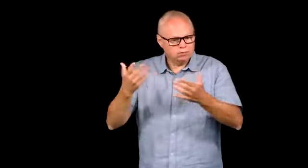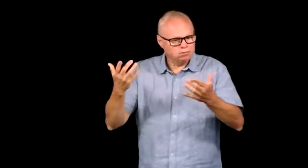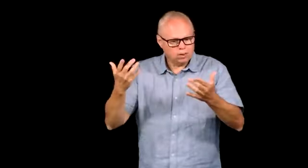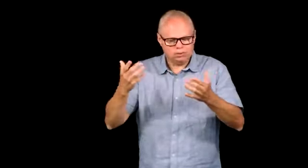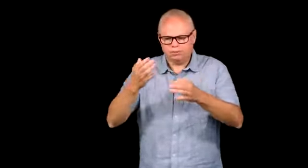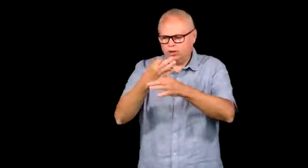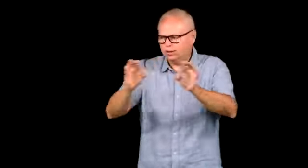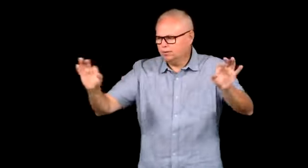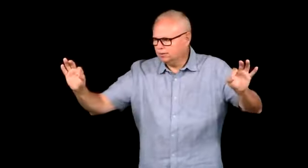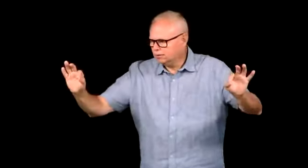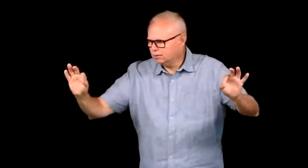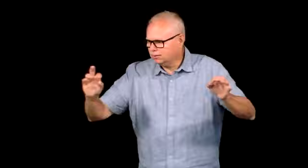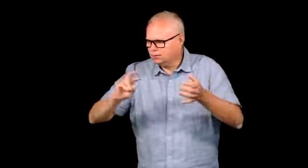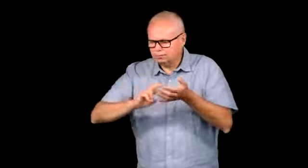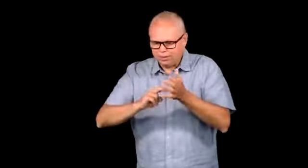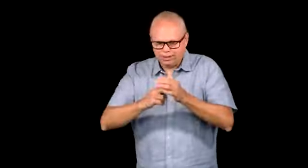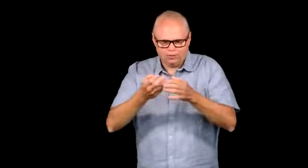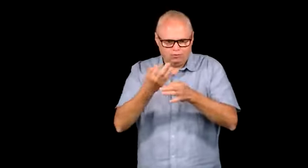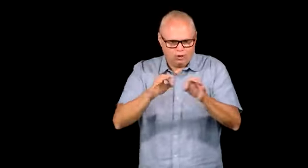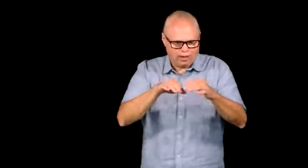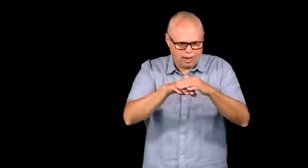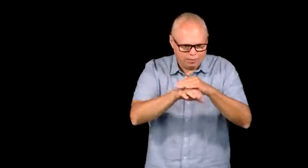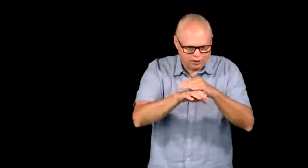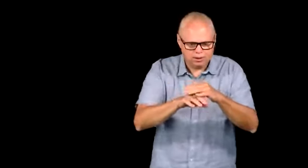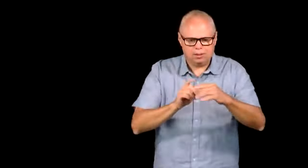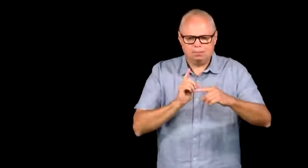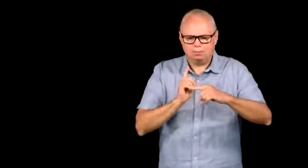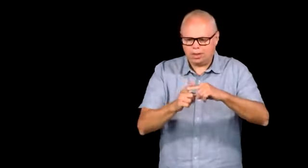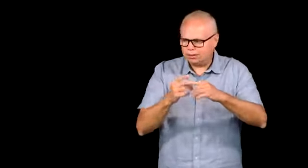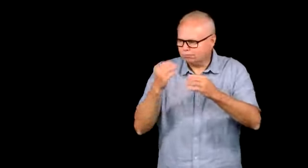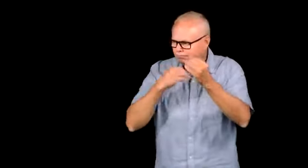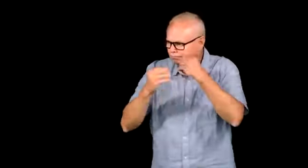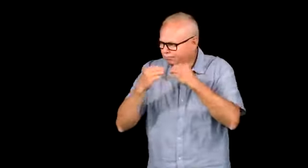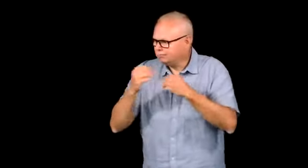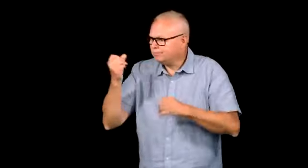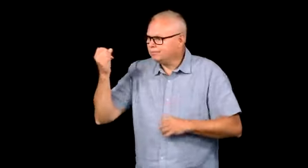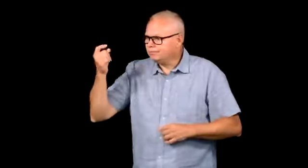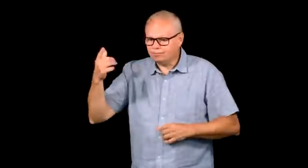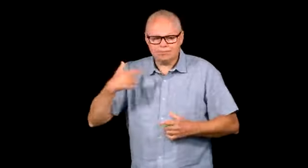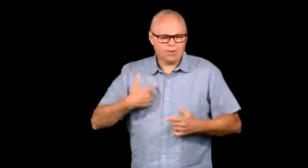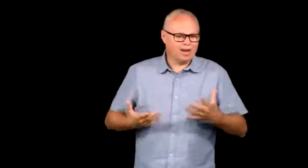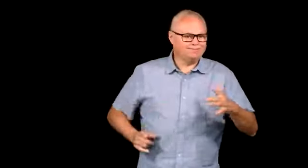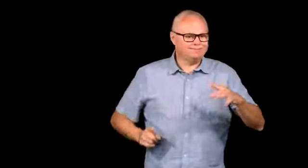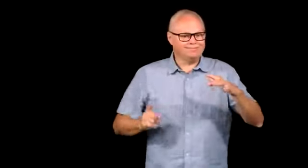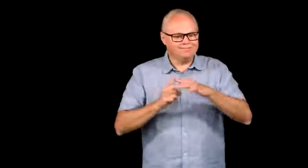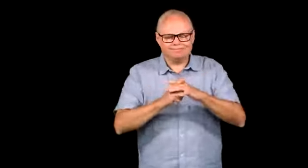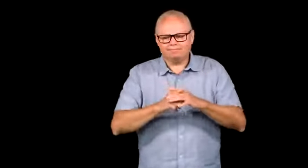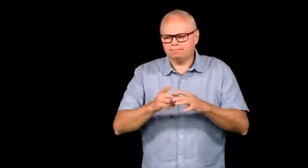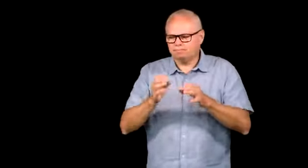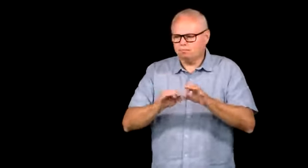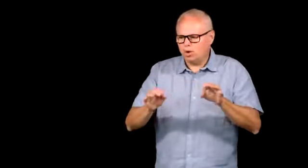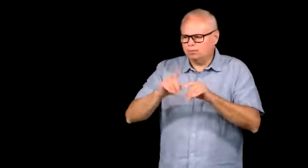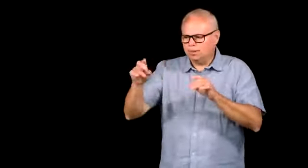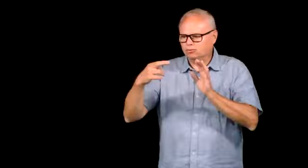28th. It's going to cost absolutely nothing. It is free, free admission, plus free snacks. It